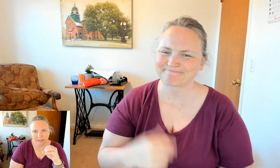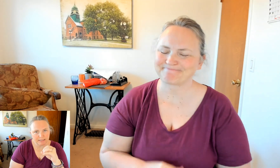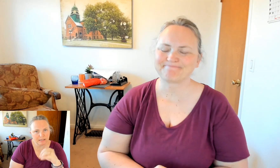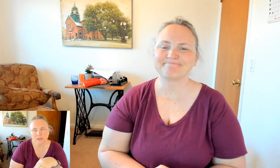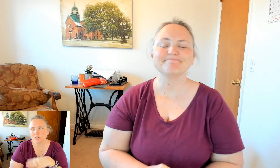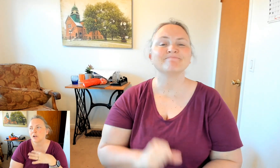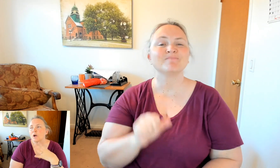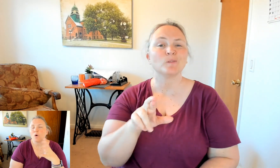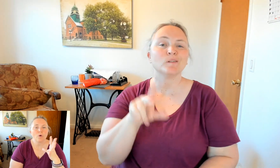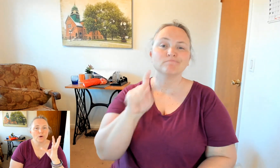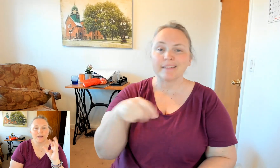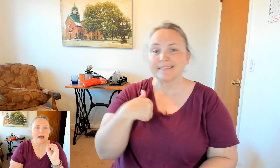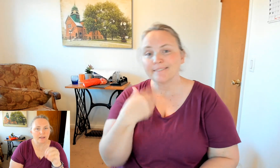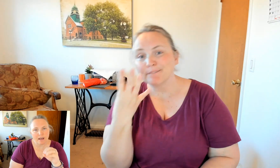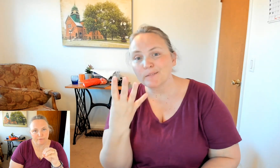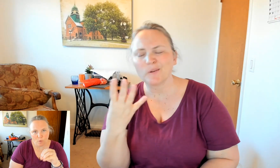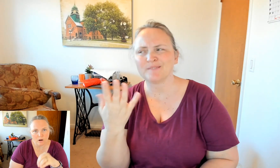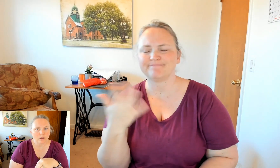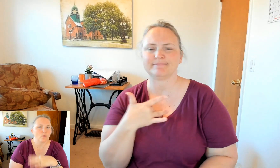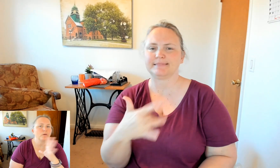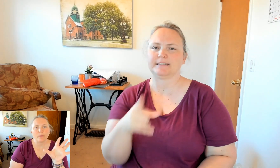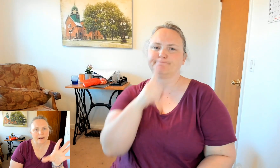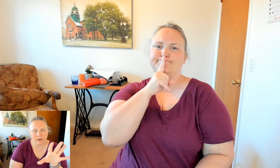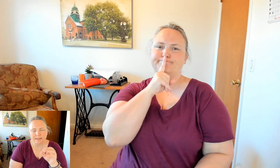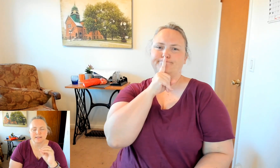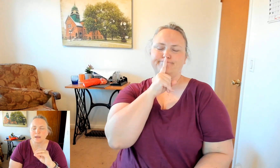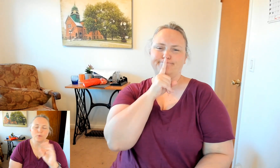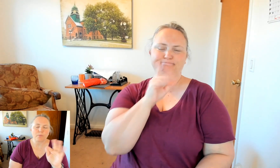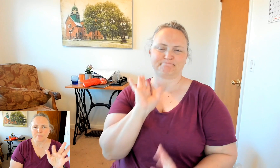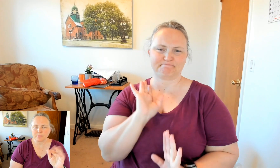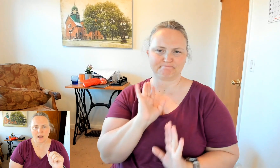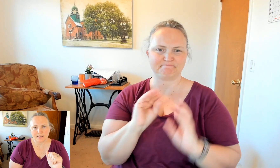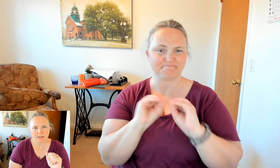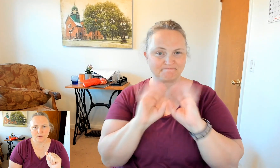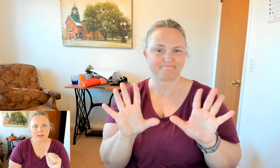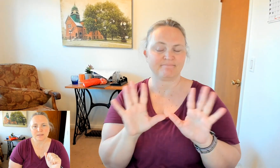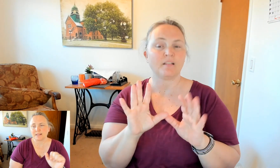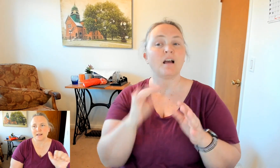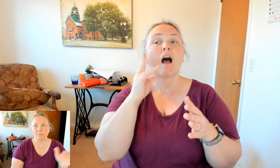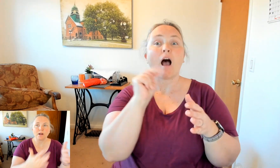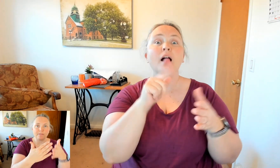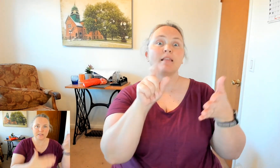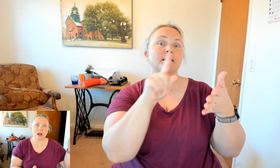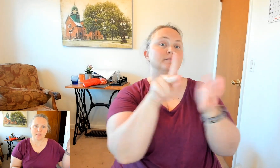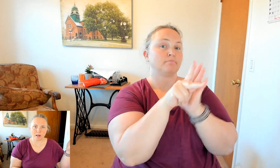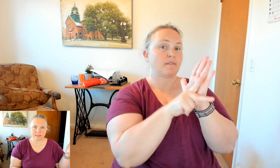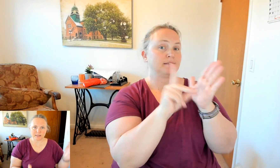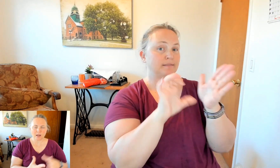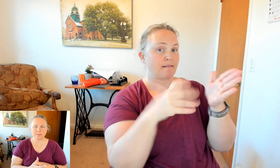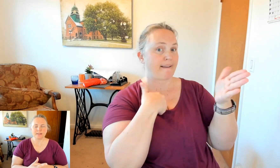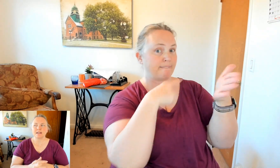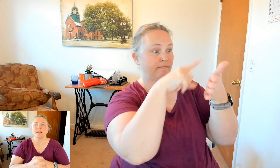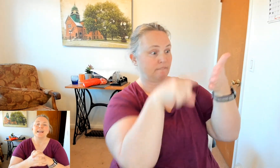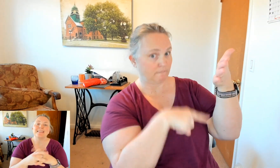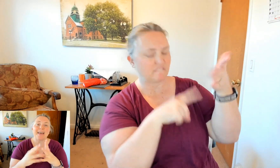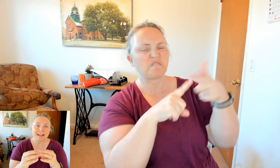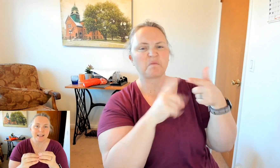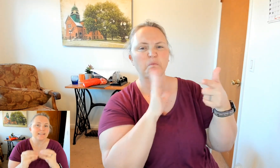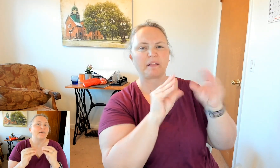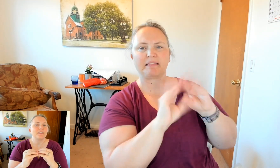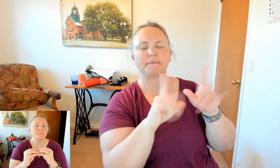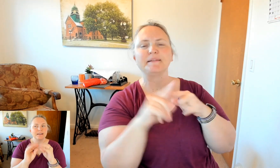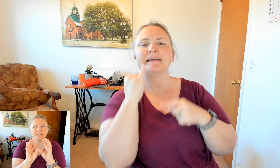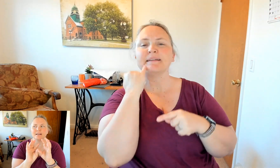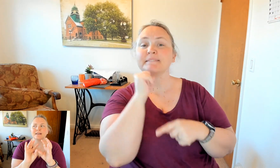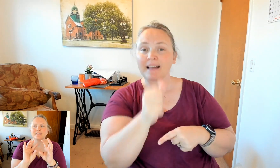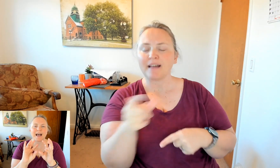consider getting tenure, or you have to have 4 or whatever it is. They will probably not tell you an explicit number if it's not in the policy documents. In that case,